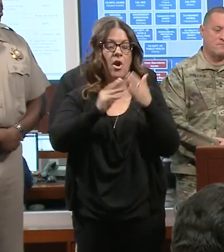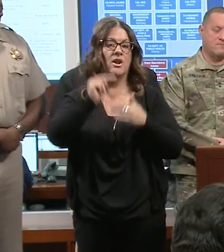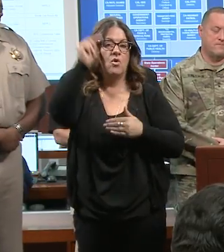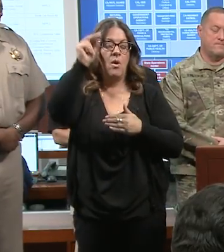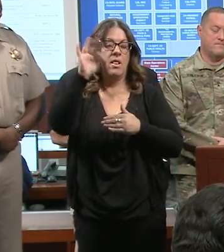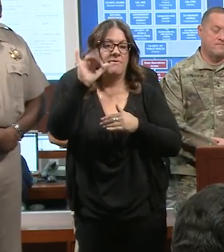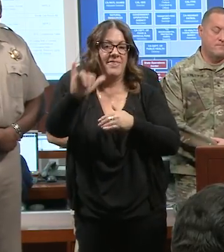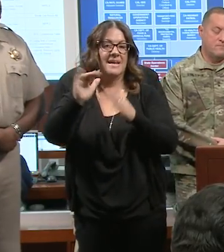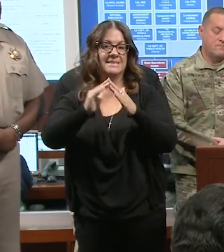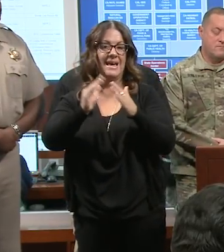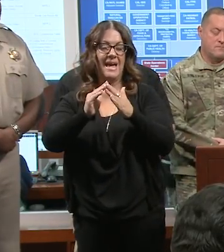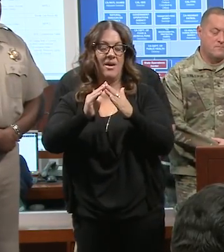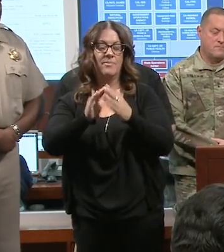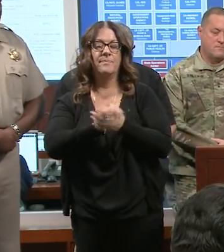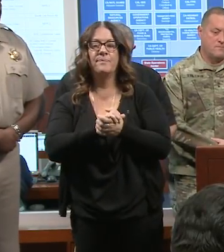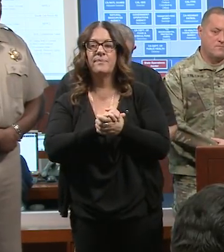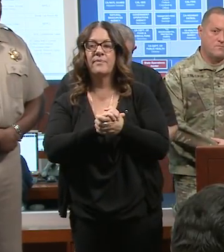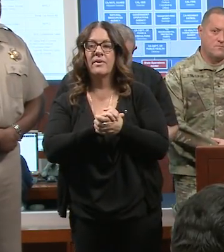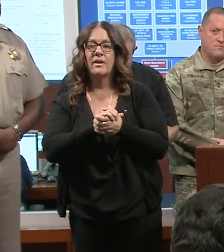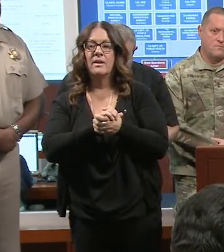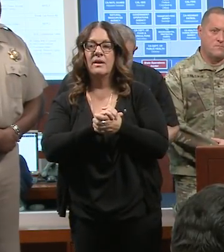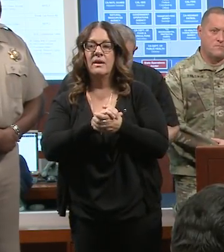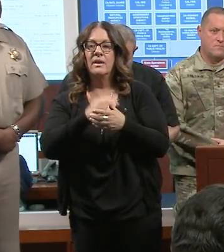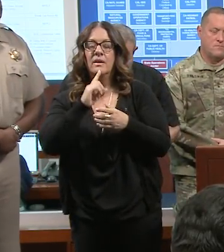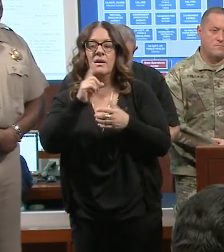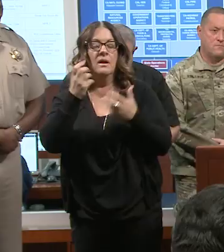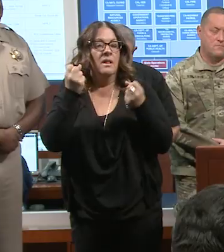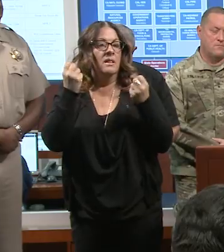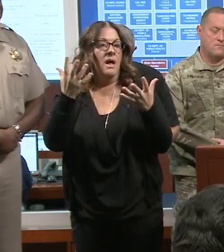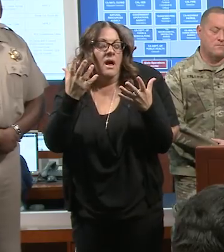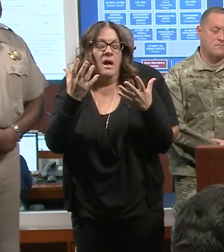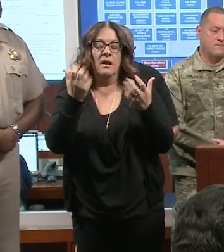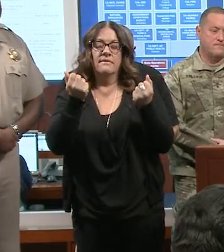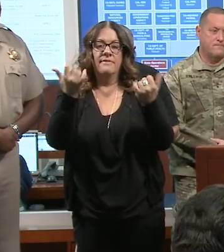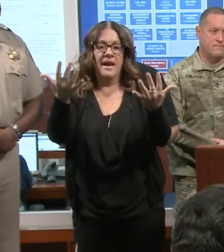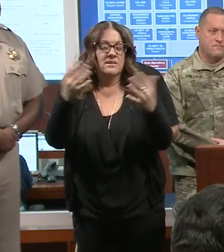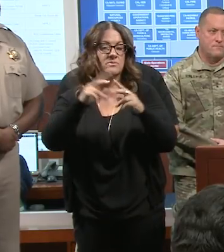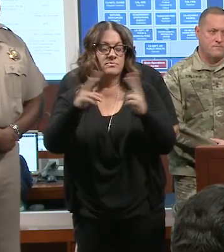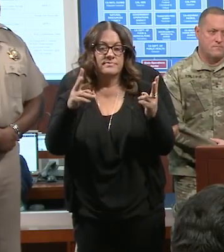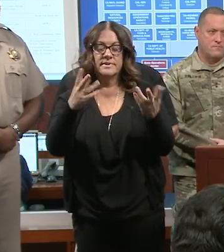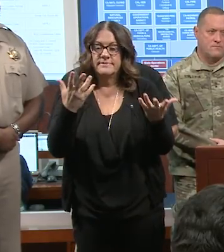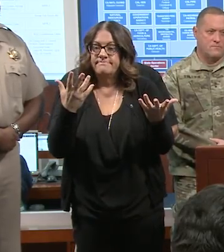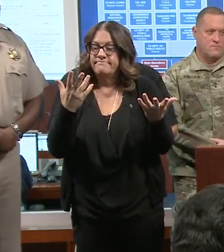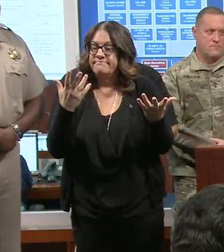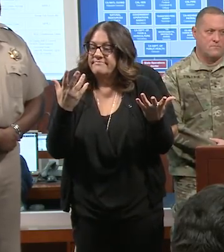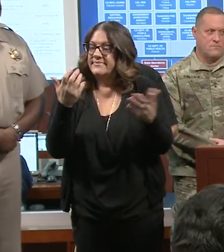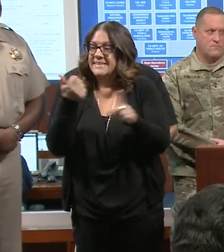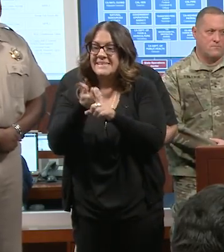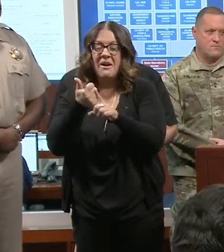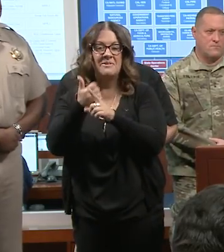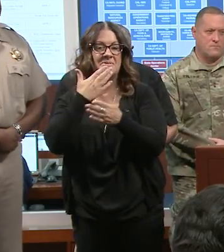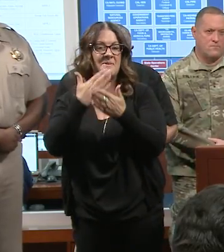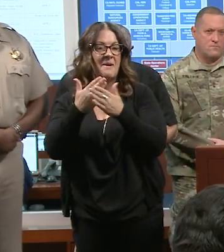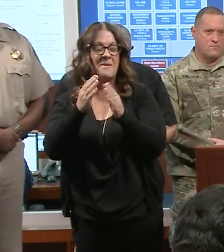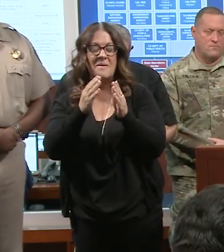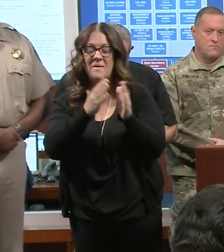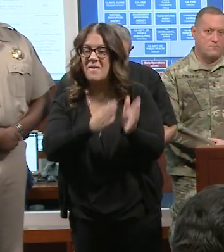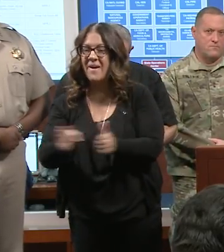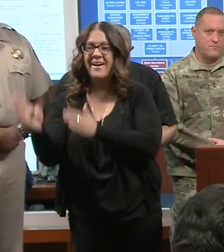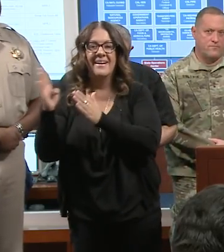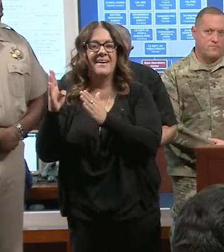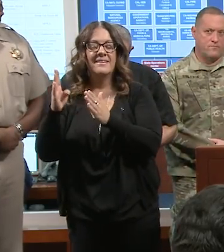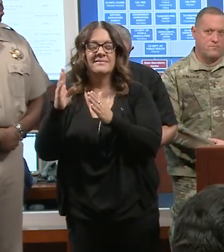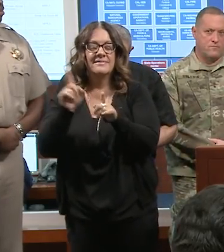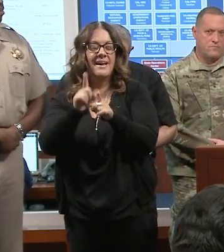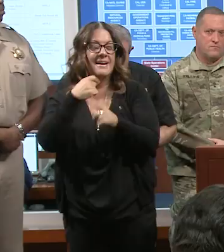So a great deal of fire across all of these landscapes. Fires are well organized. As I said yesterday, we